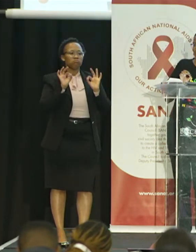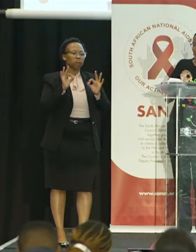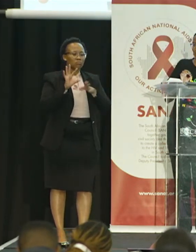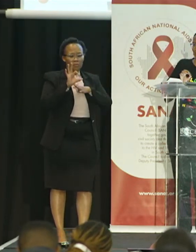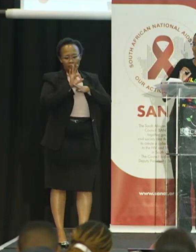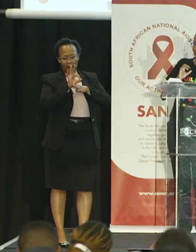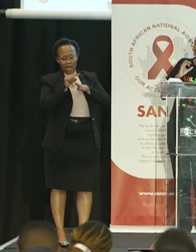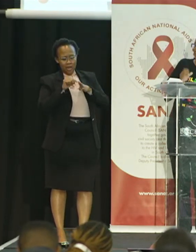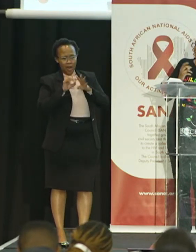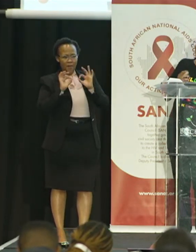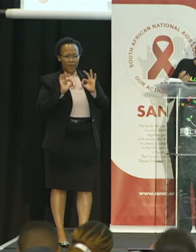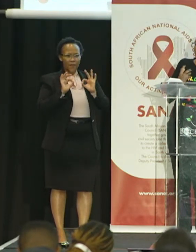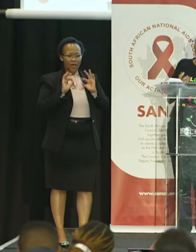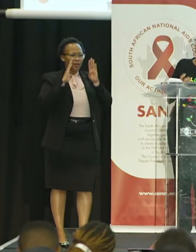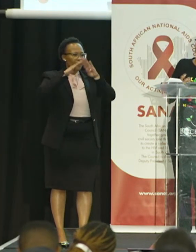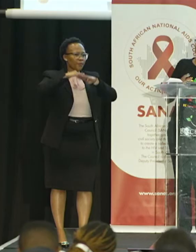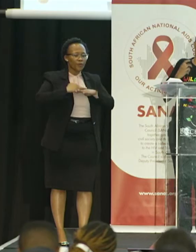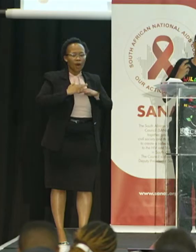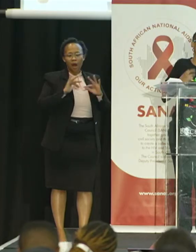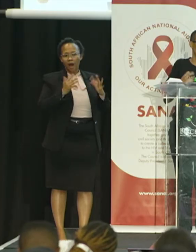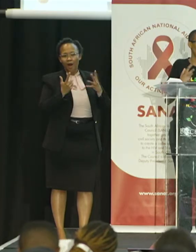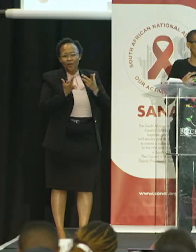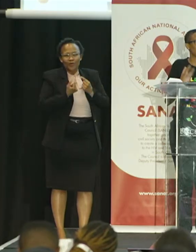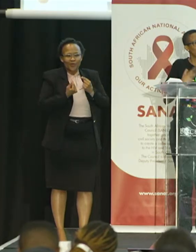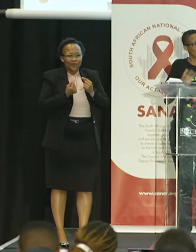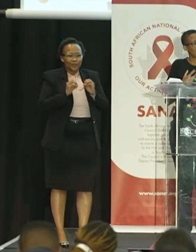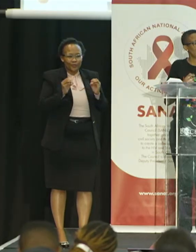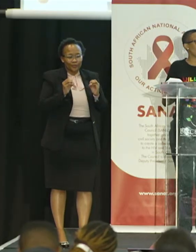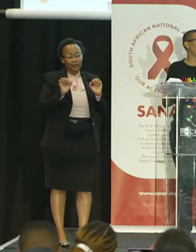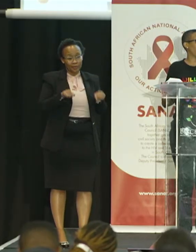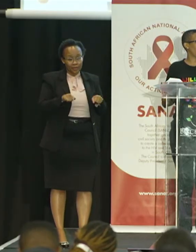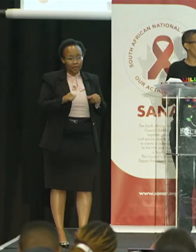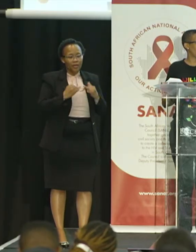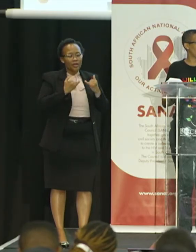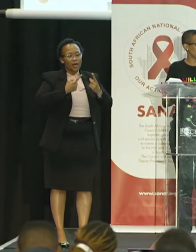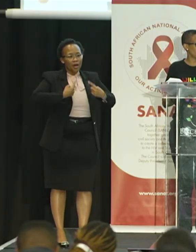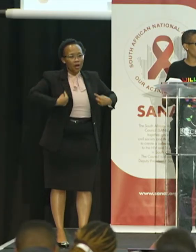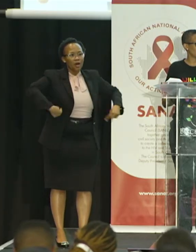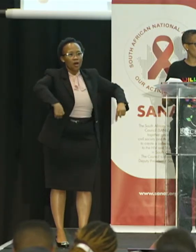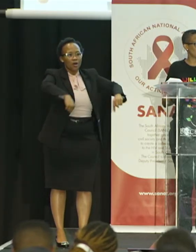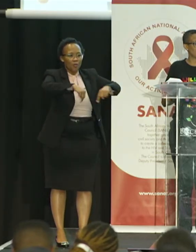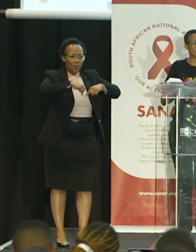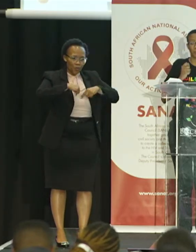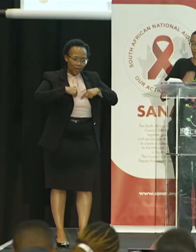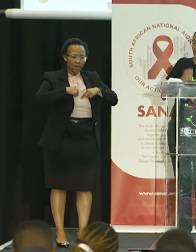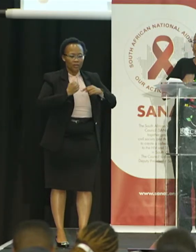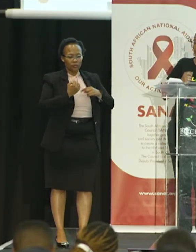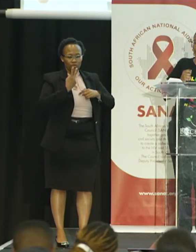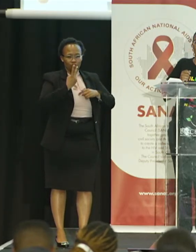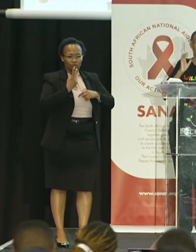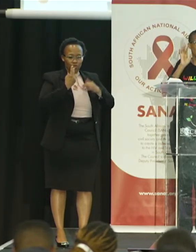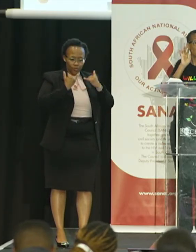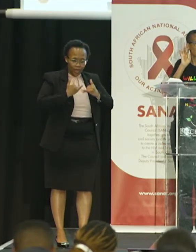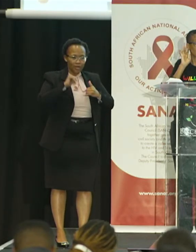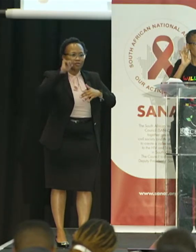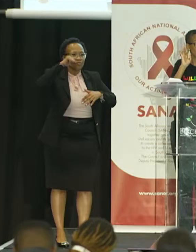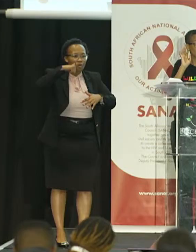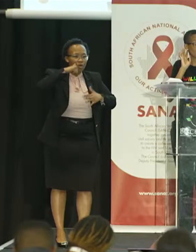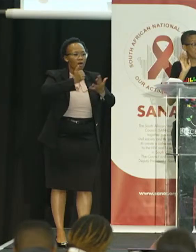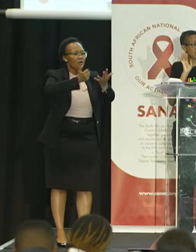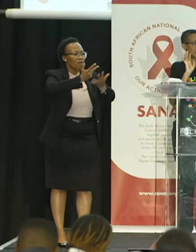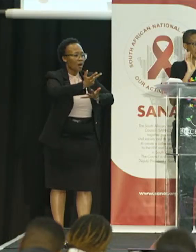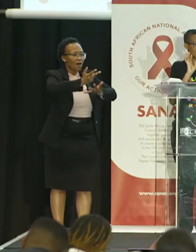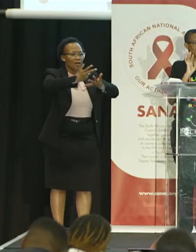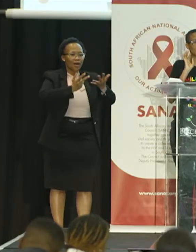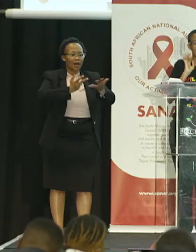action this. It is therefore the hope that as we engage in the next 2 days, we are also people who not